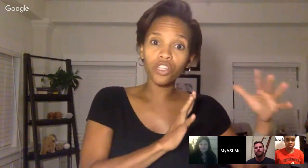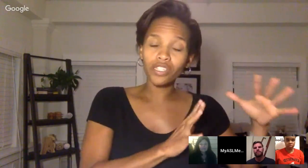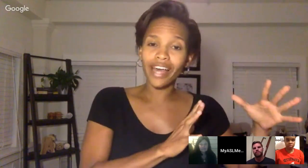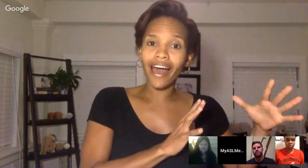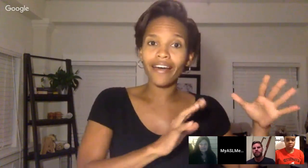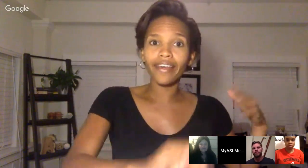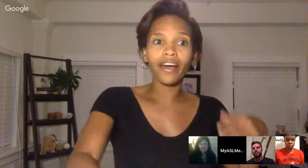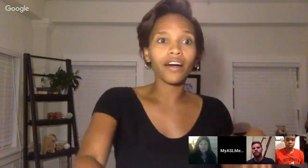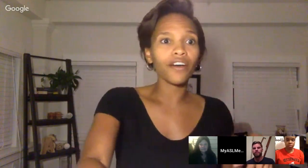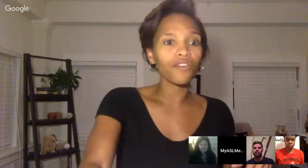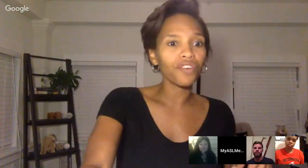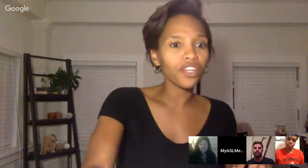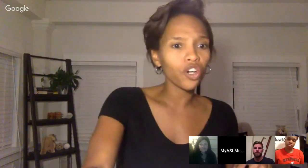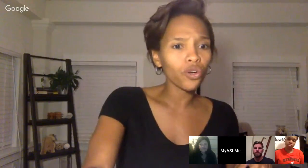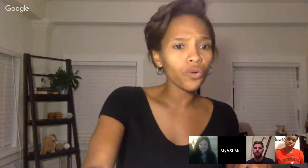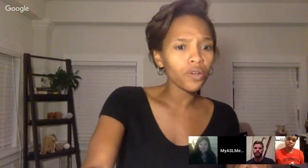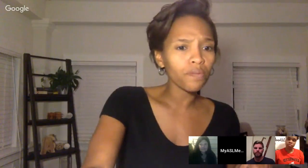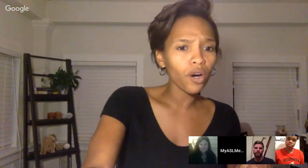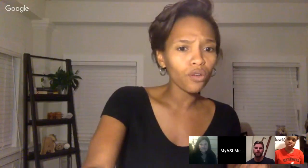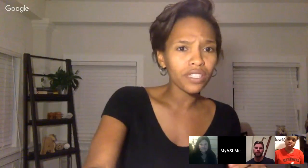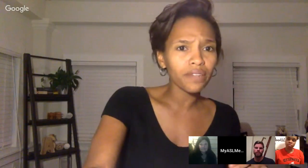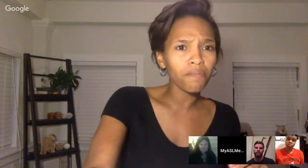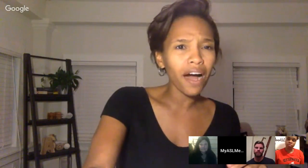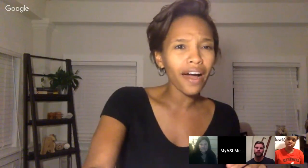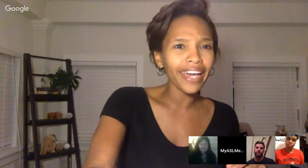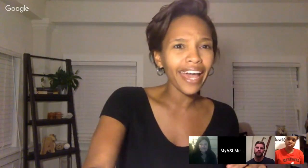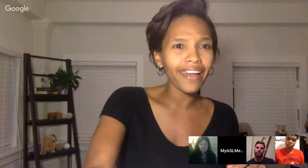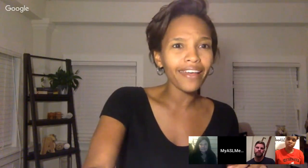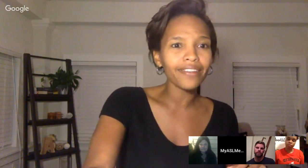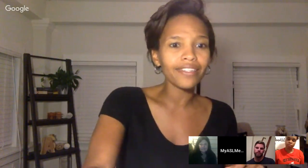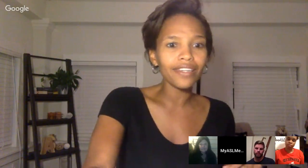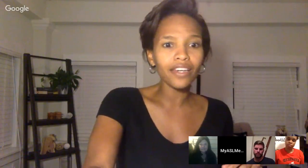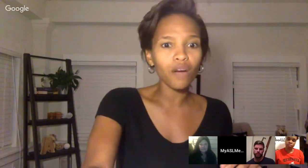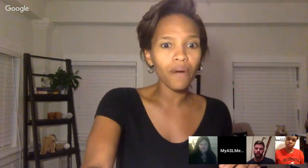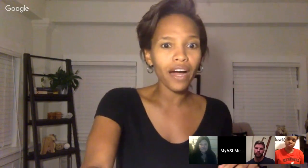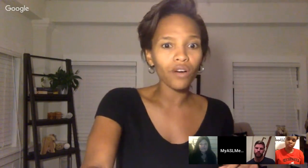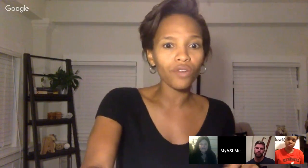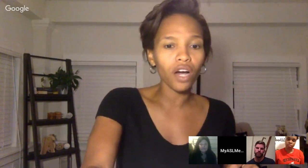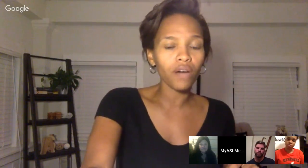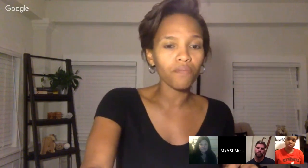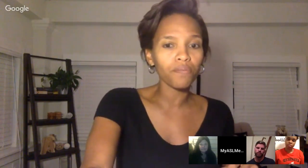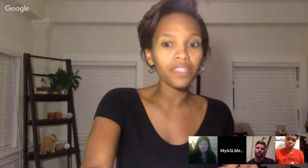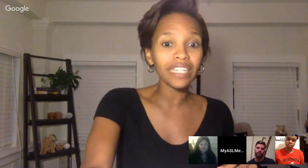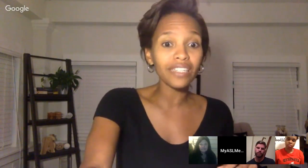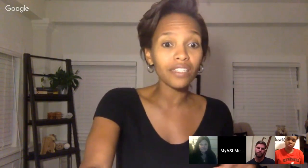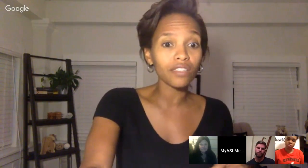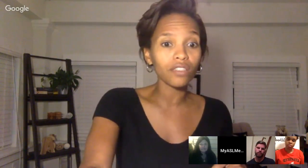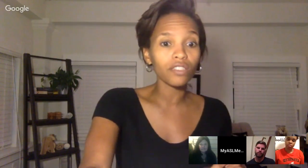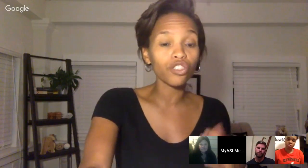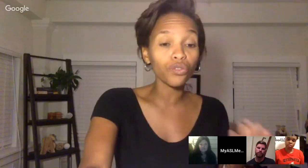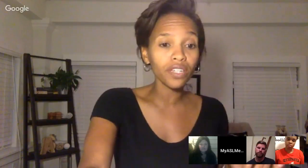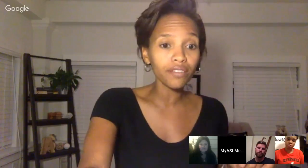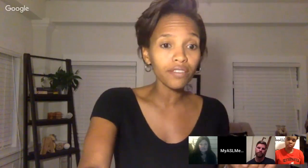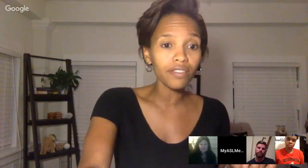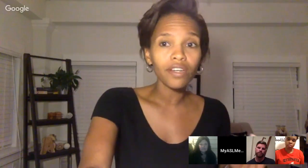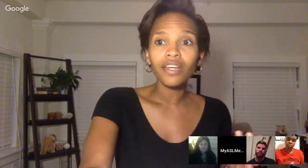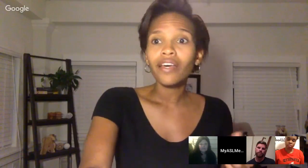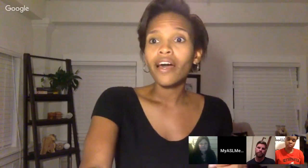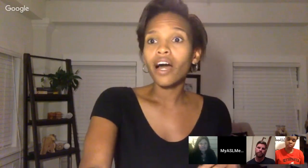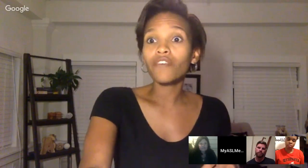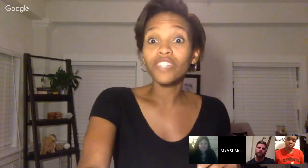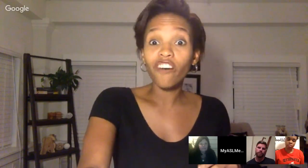part, we looked at a video posted by NAD about police